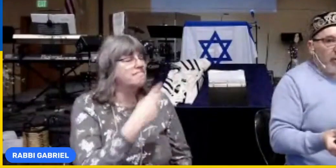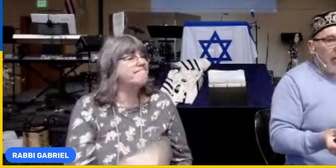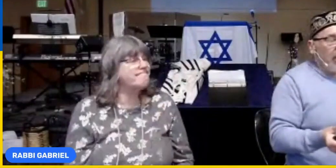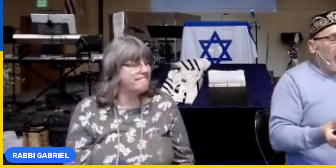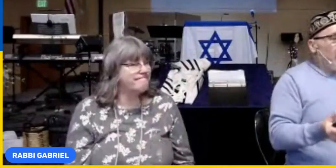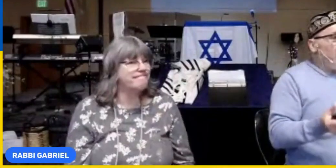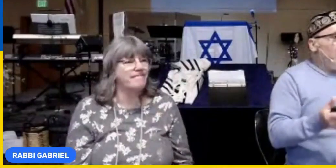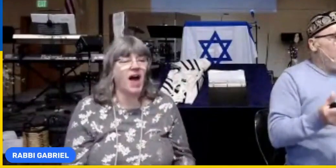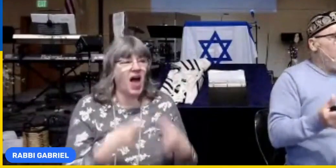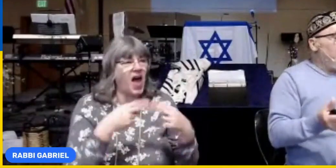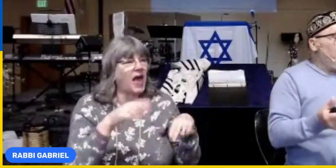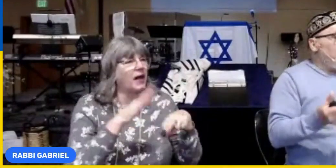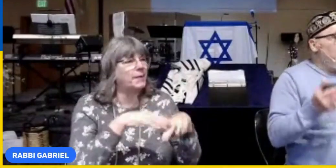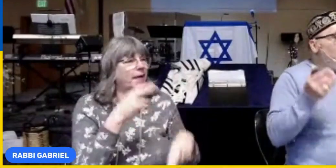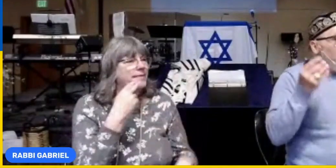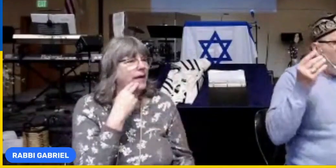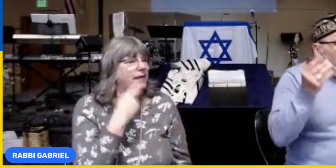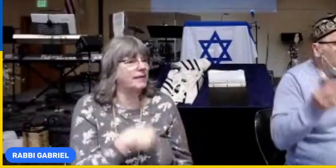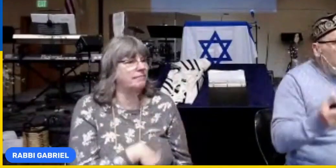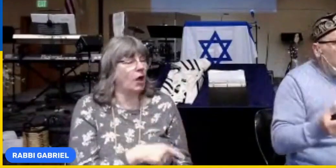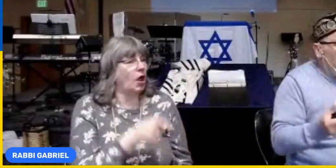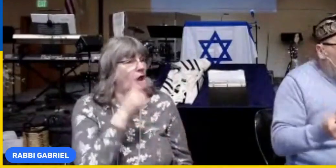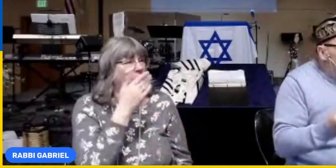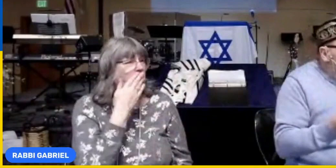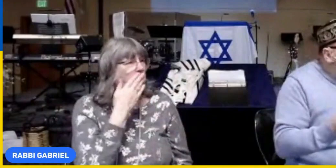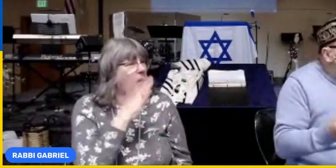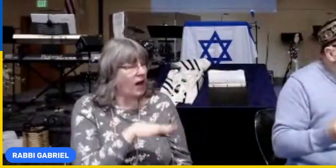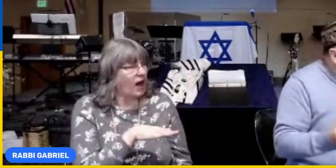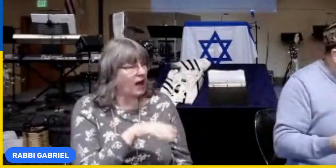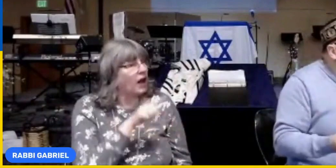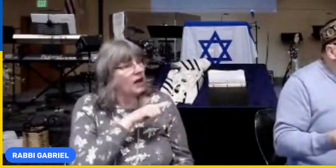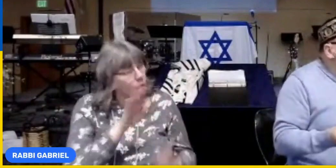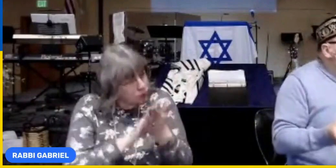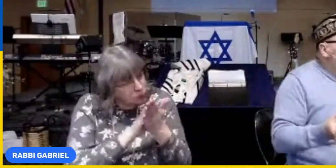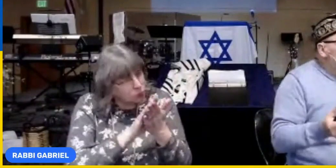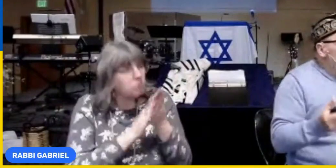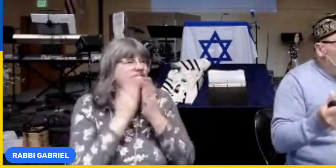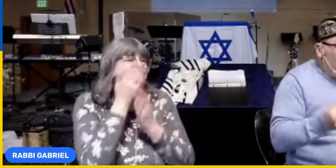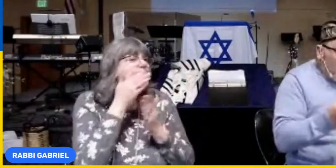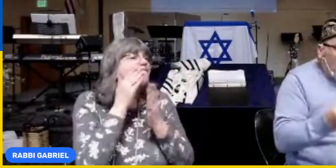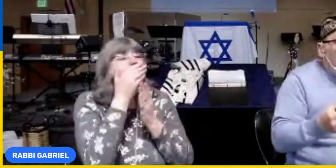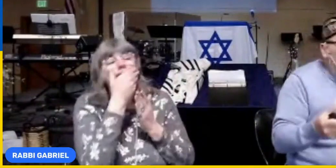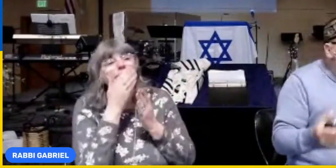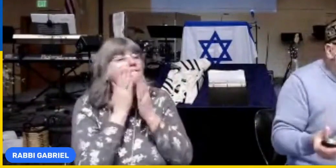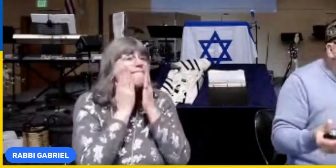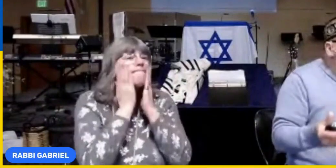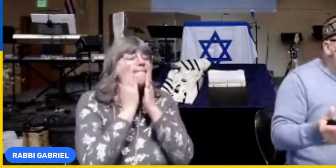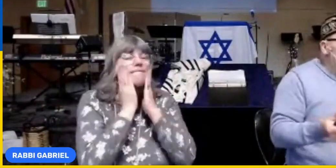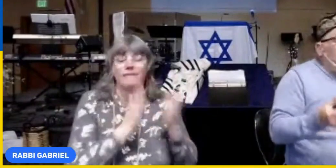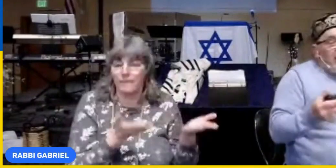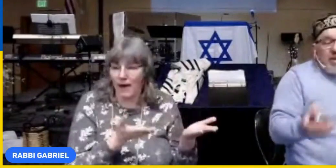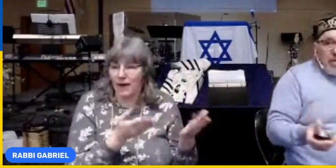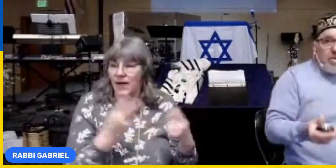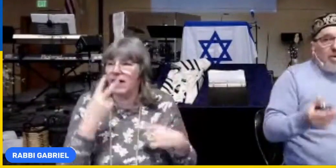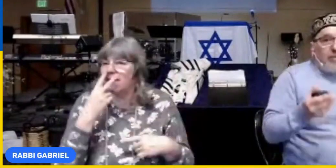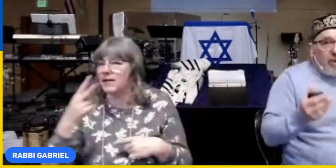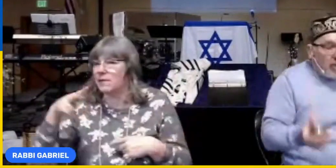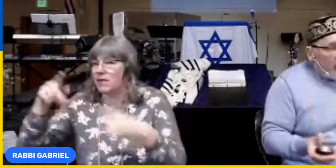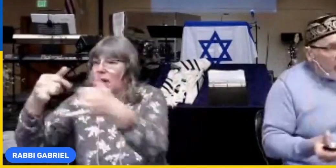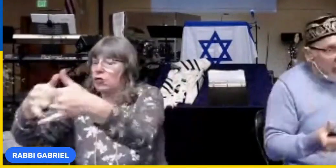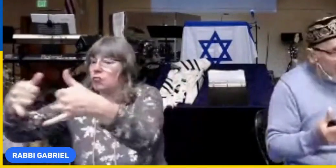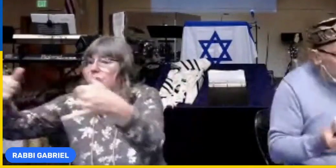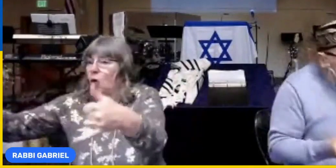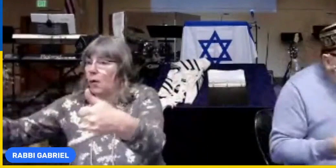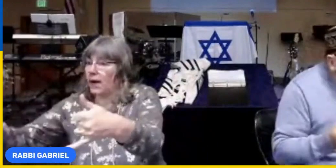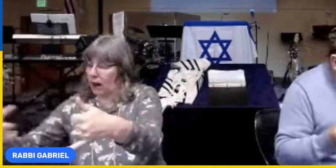looks horrible. You know, then we say, okay, I've got to go clean it up. Then you got to do what's necessary. And what's necessary